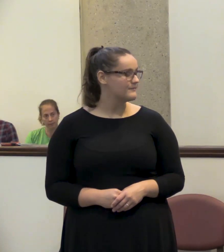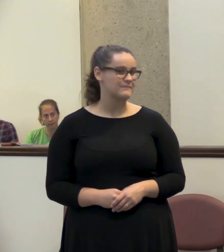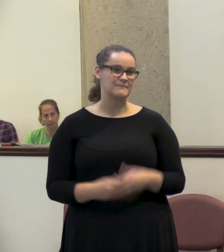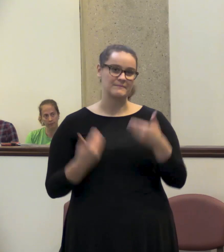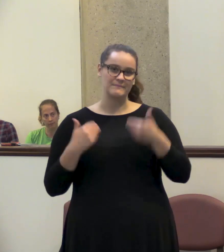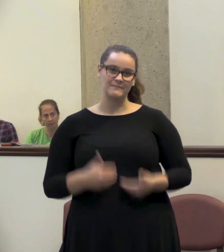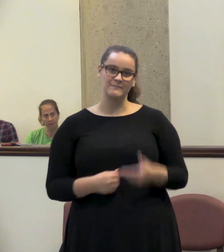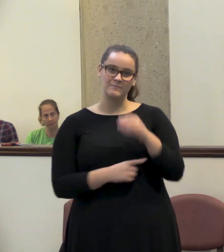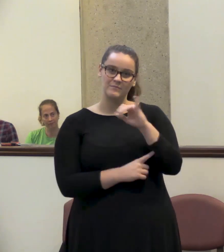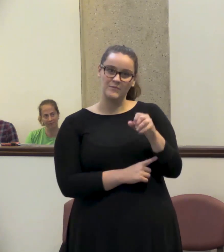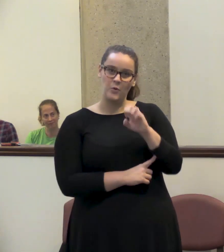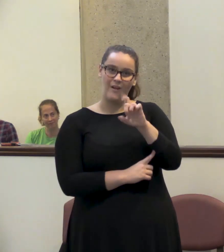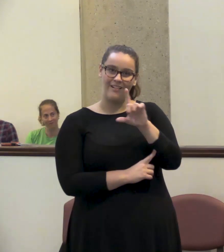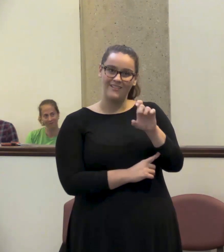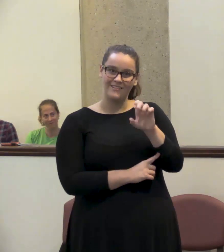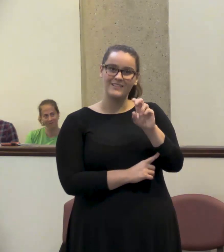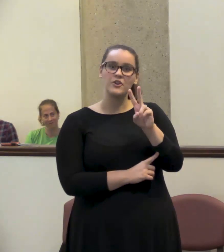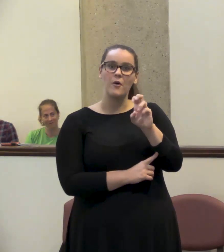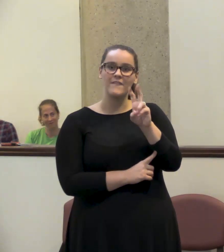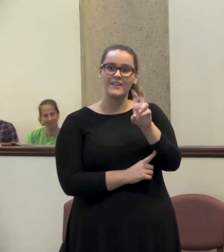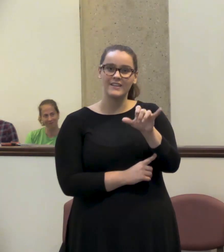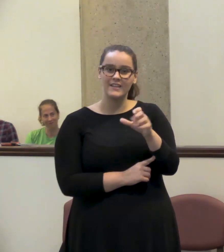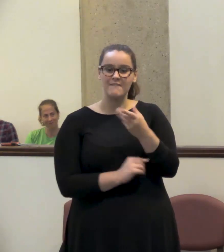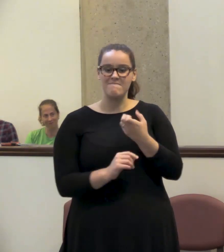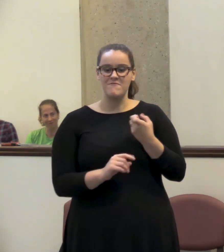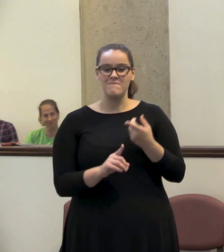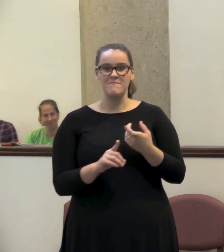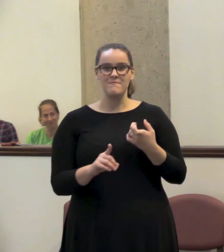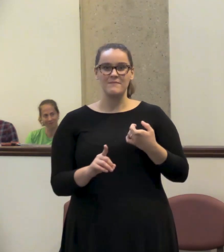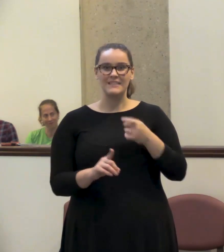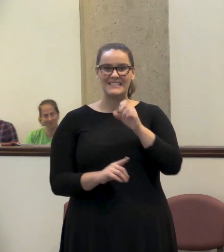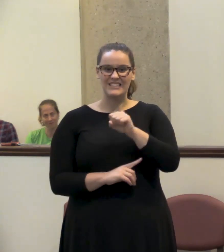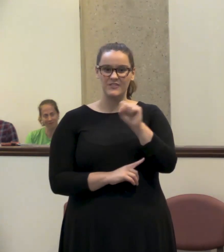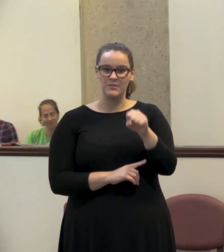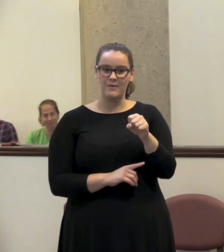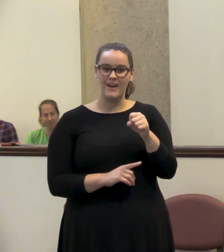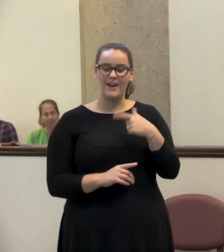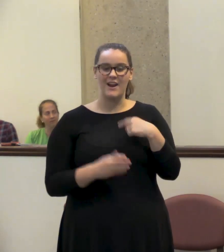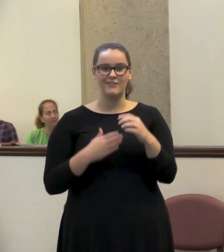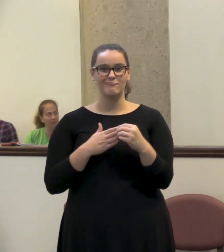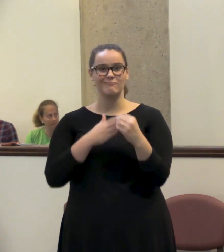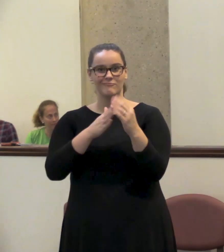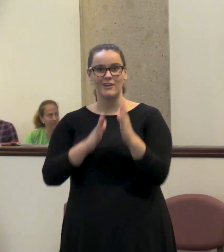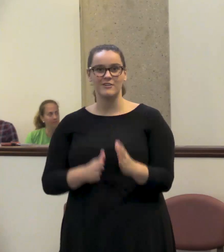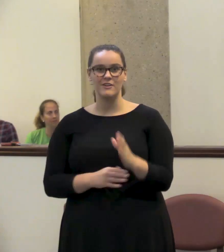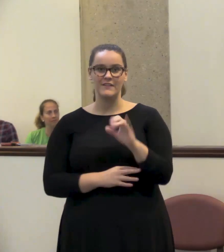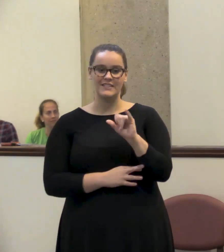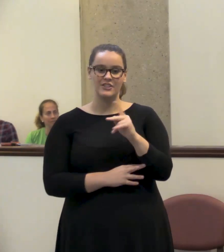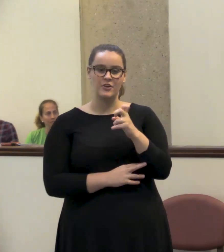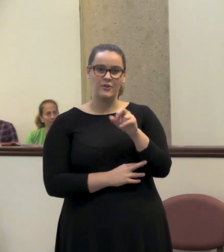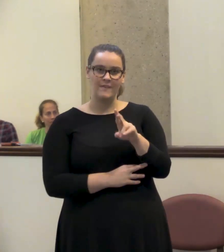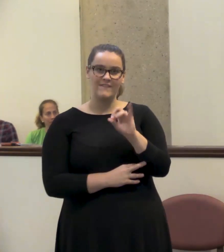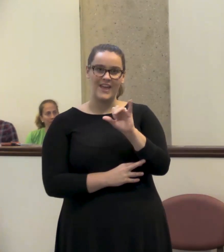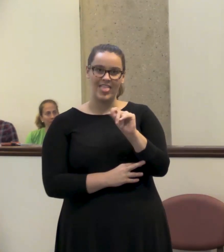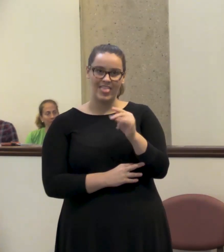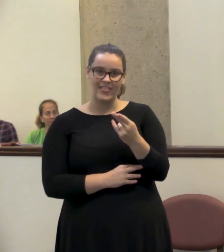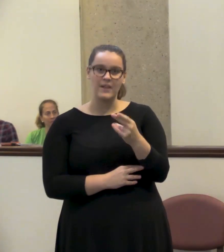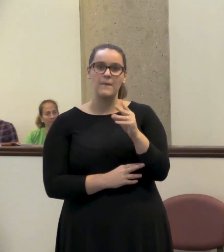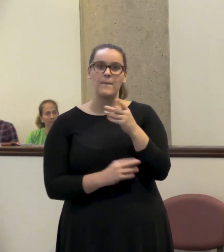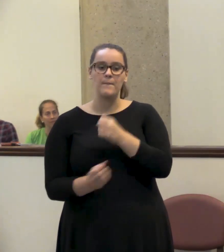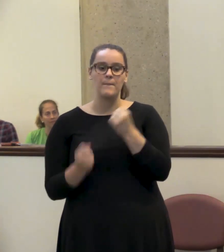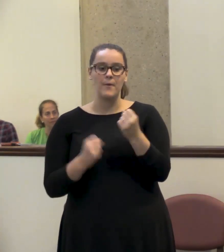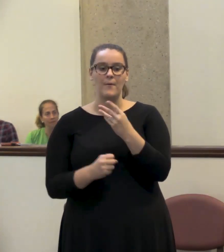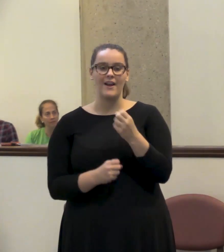I'm Joelle Novey from Silver Spring, and I direct Interfaith Power and Light. I'm the Reverend Abhi